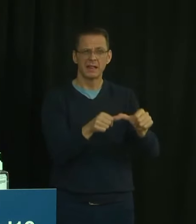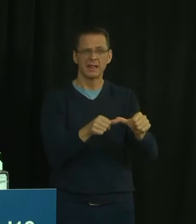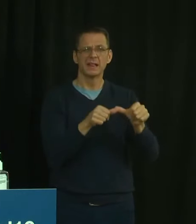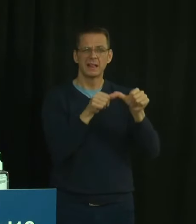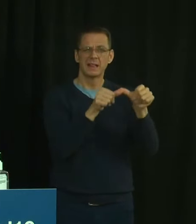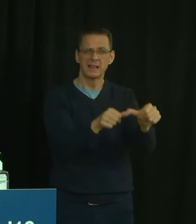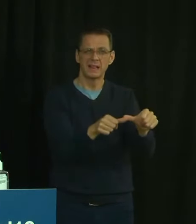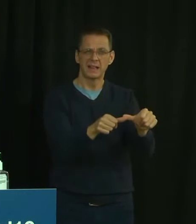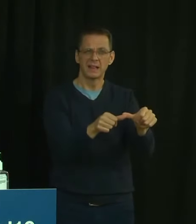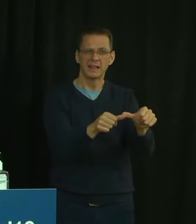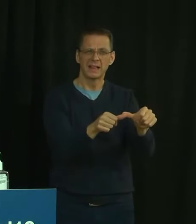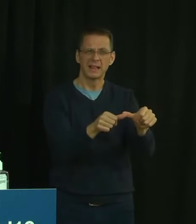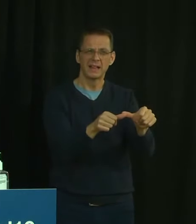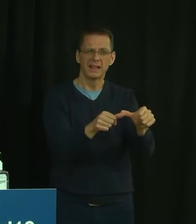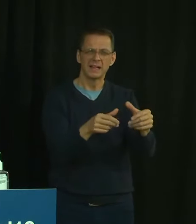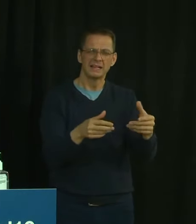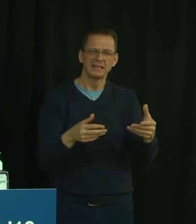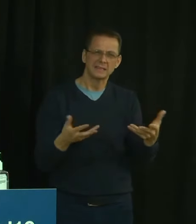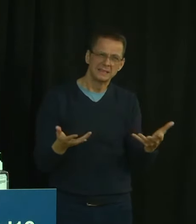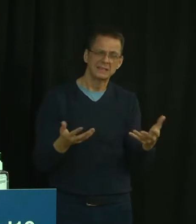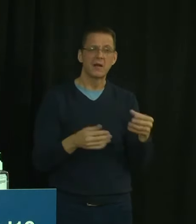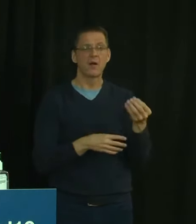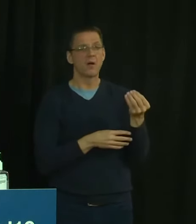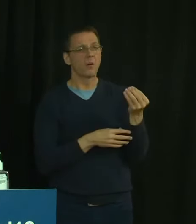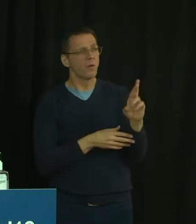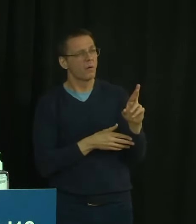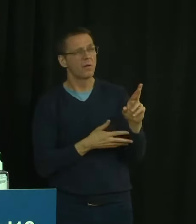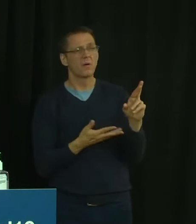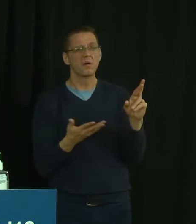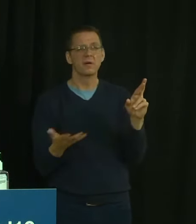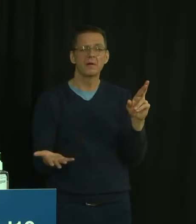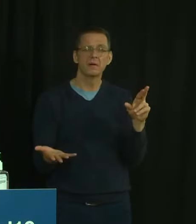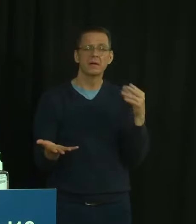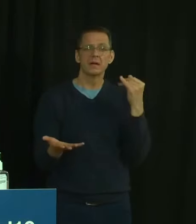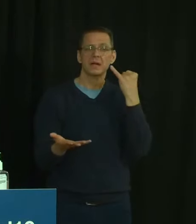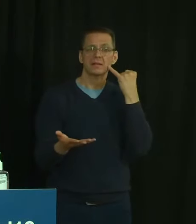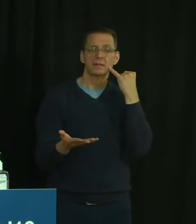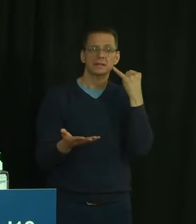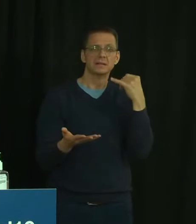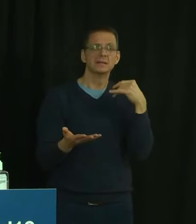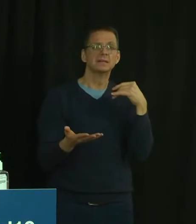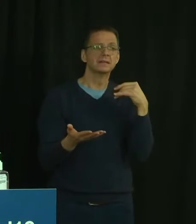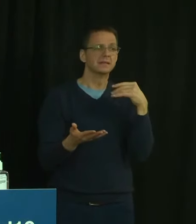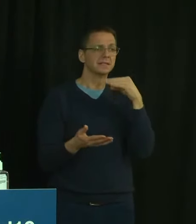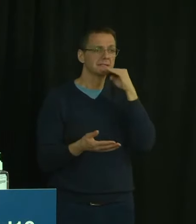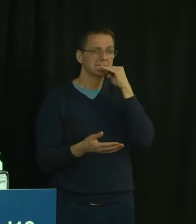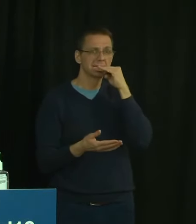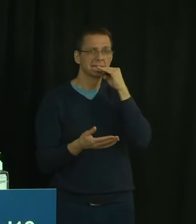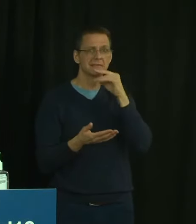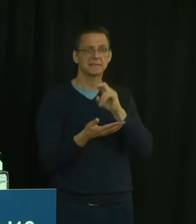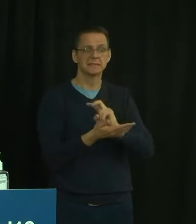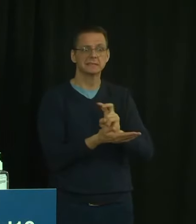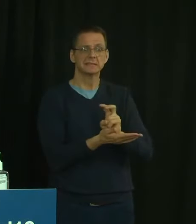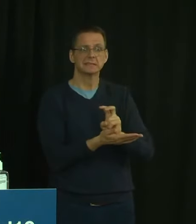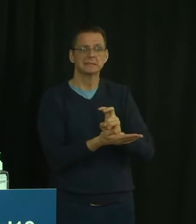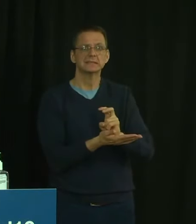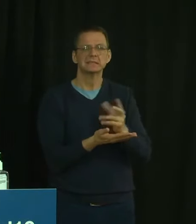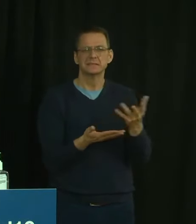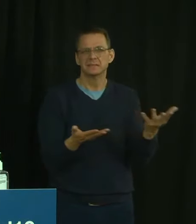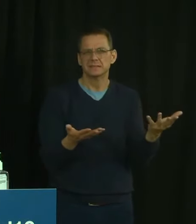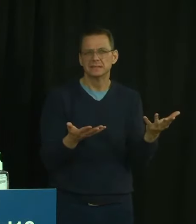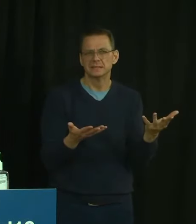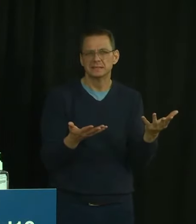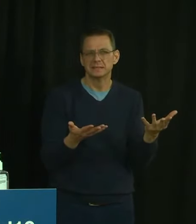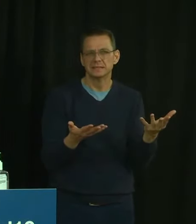someone experiences again, seizures, if they have an arm or a leg that goes pale, cold, or